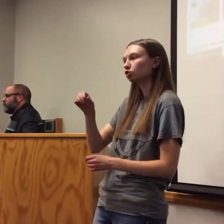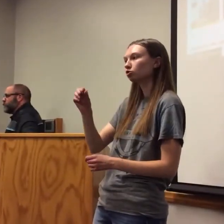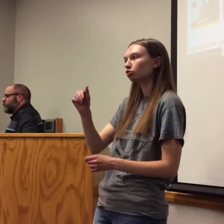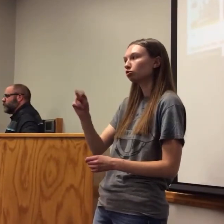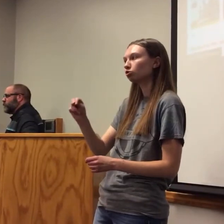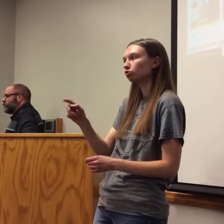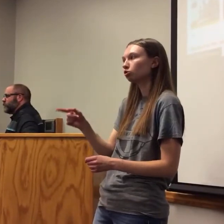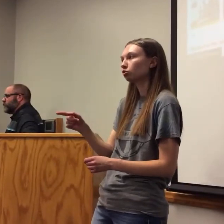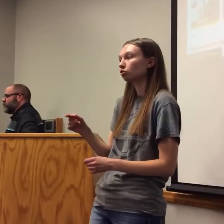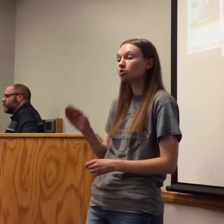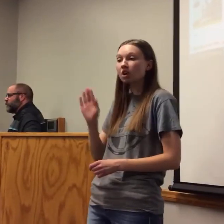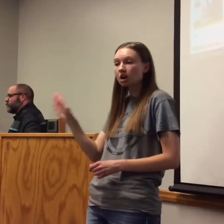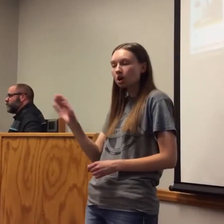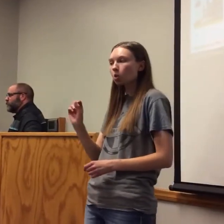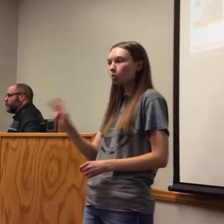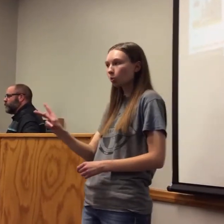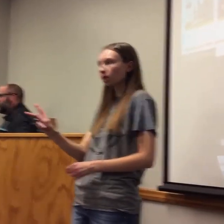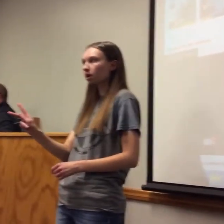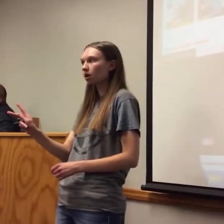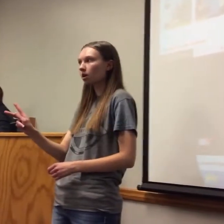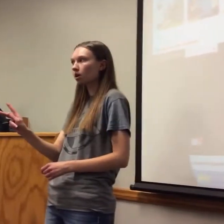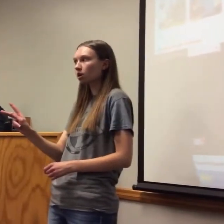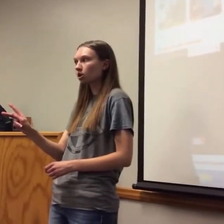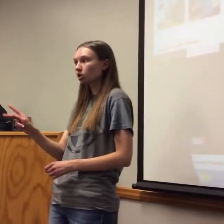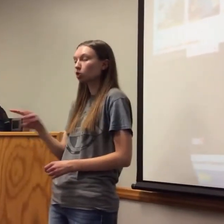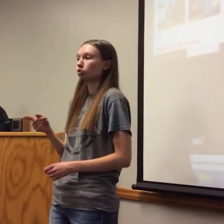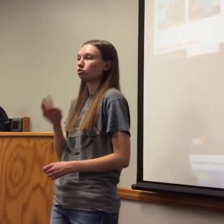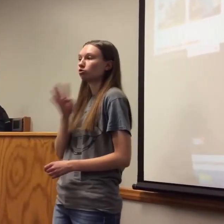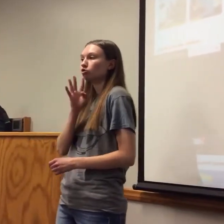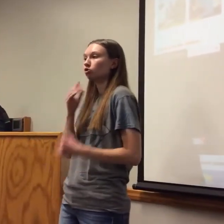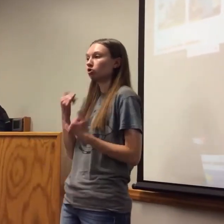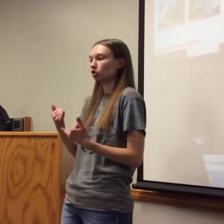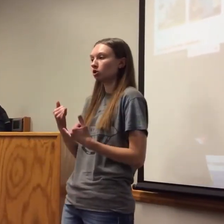Hi, Joan. Okay, you are on big speakerphone.